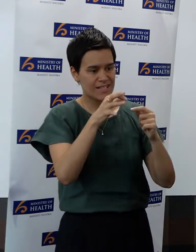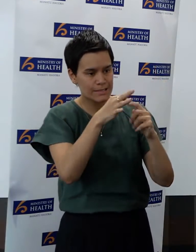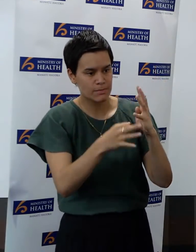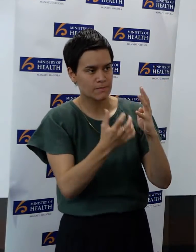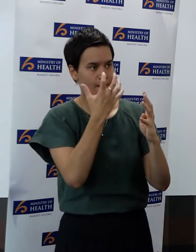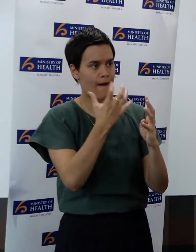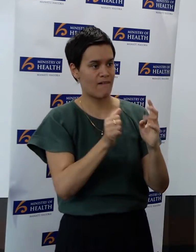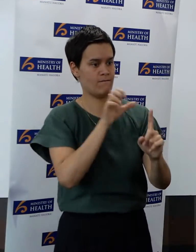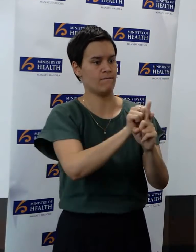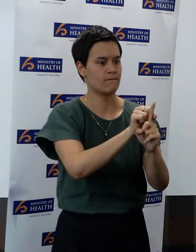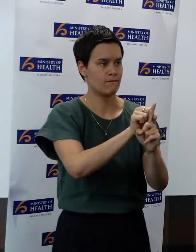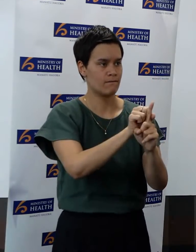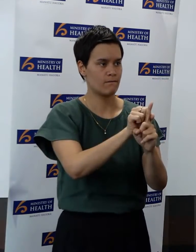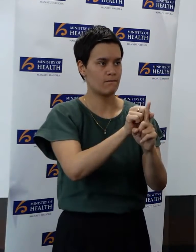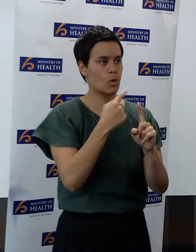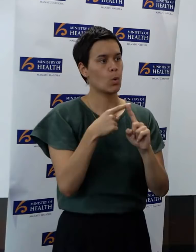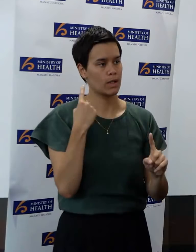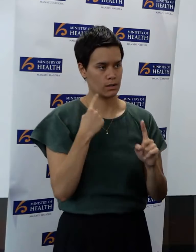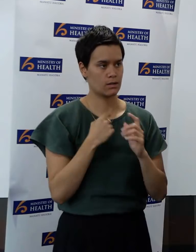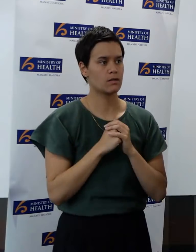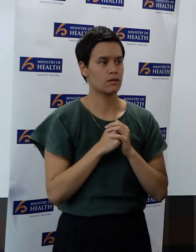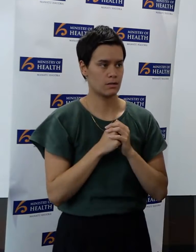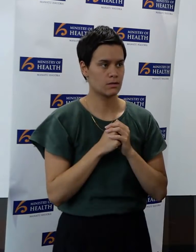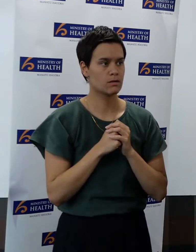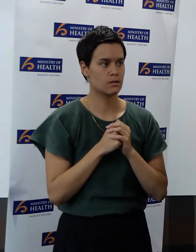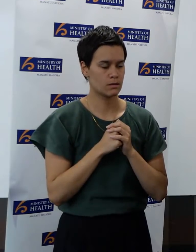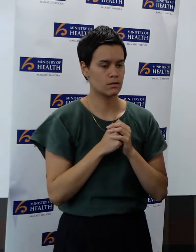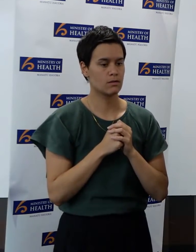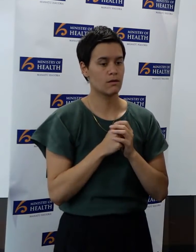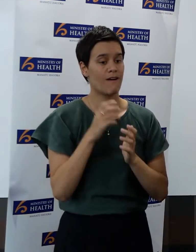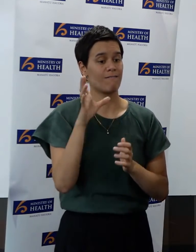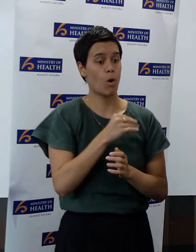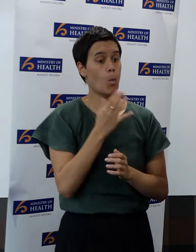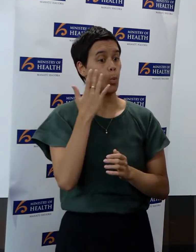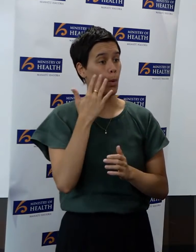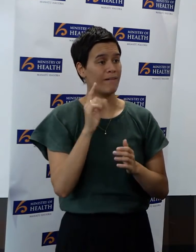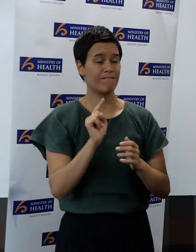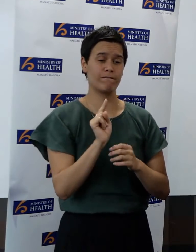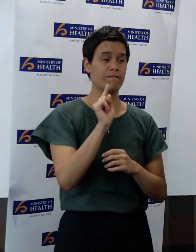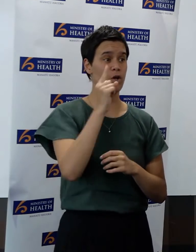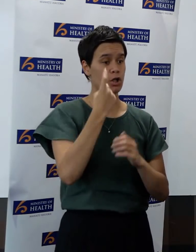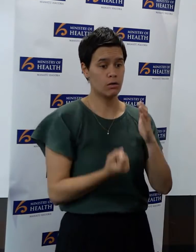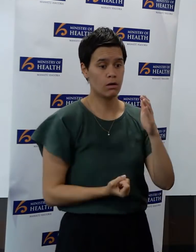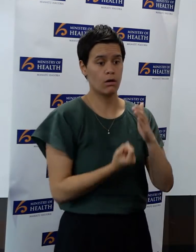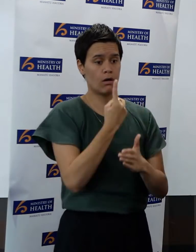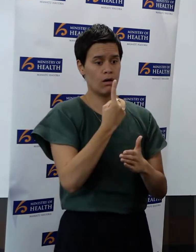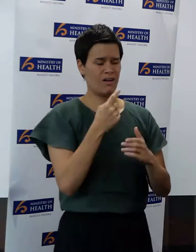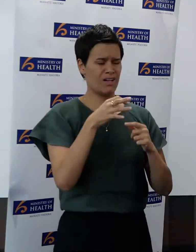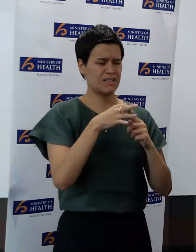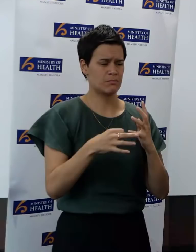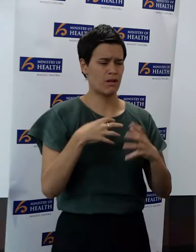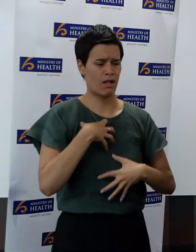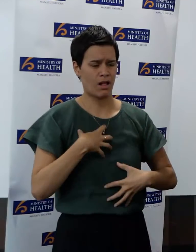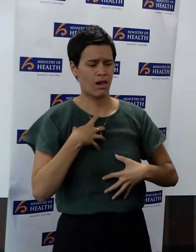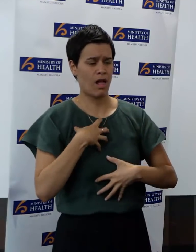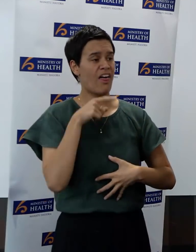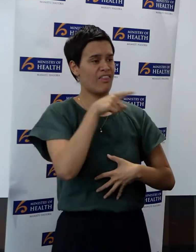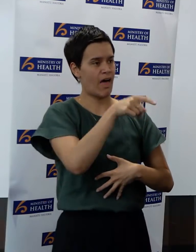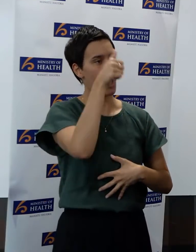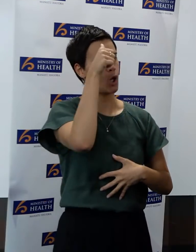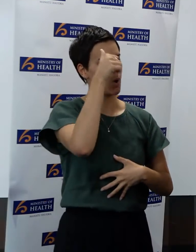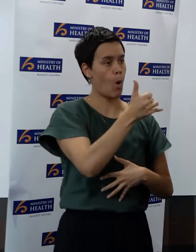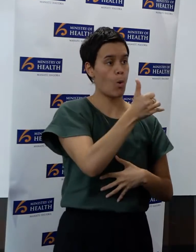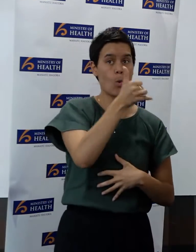making sure that right from the beginning of the symptoms, they know what to do, they know to ring ahead and seek health advice, and